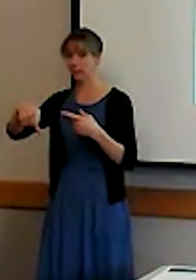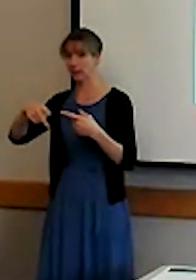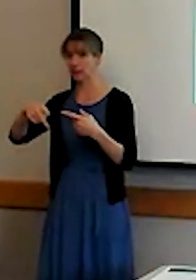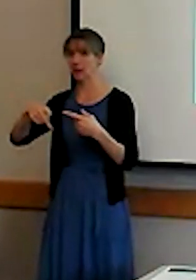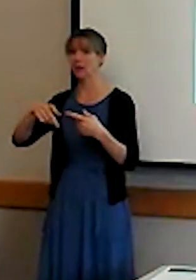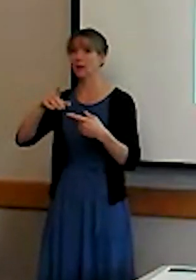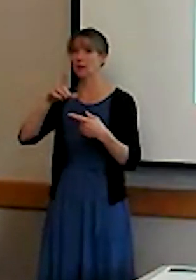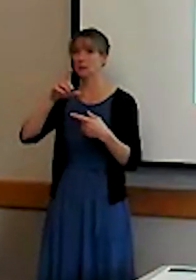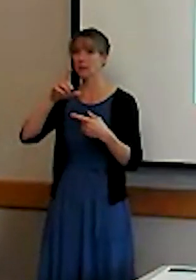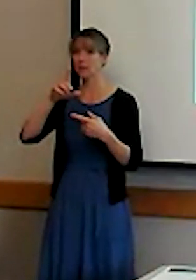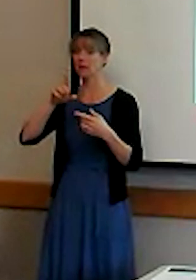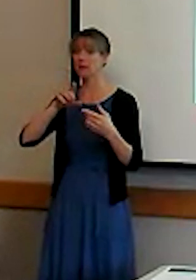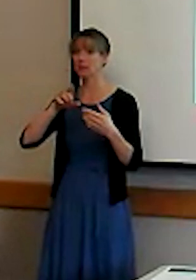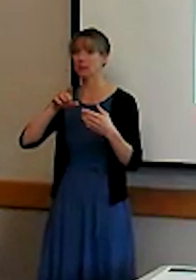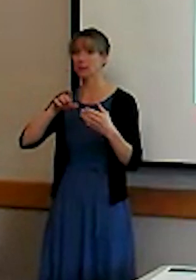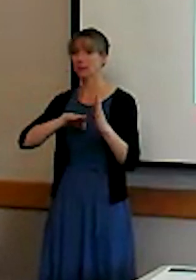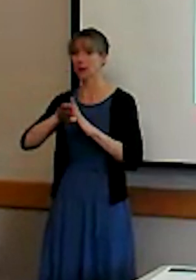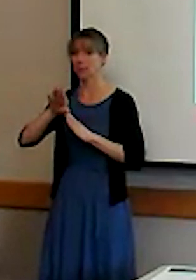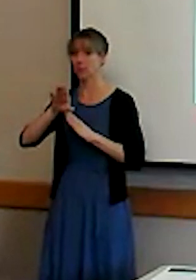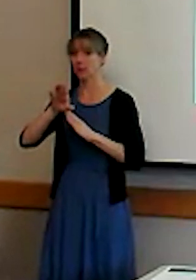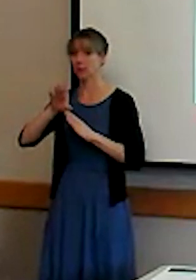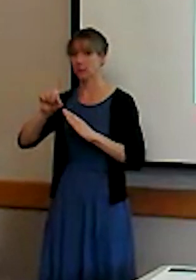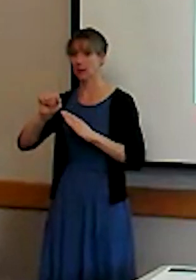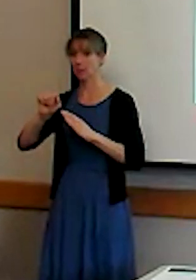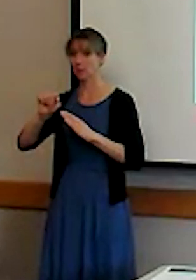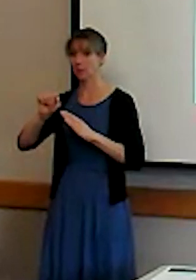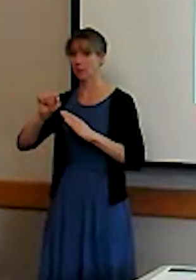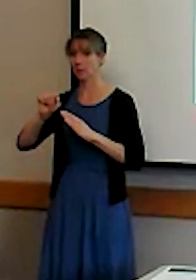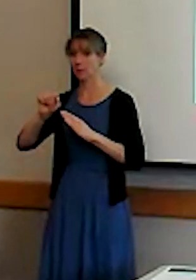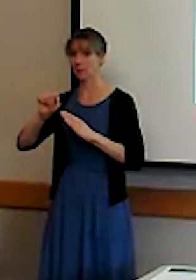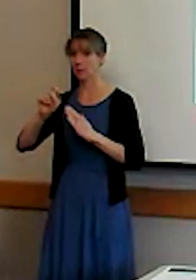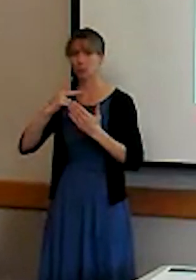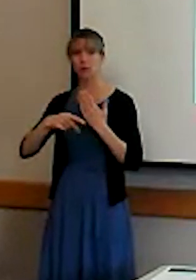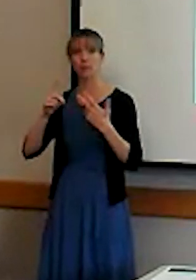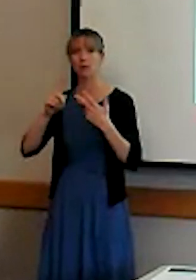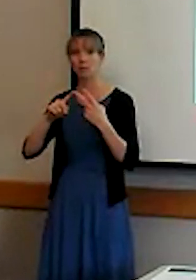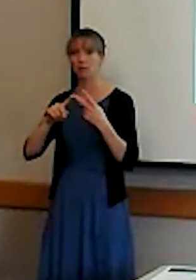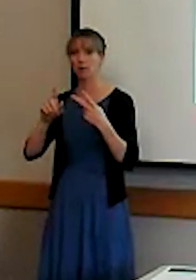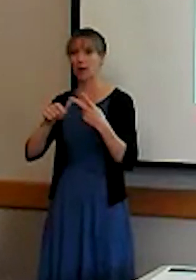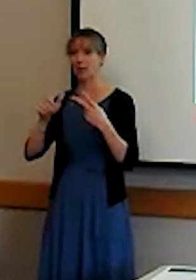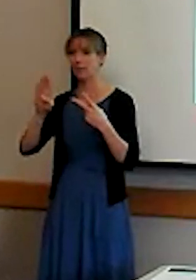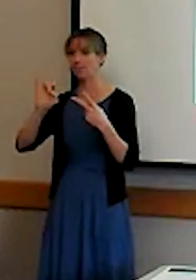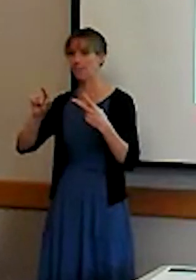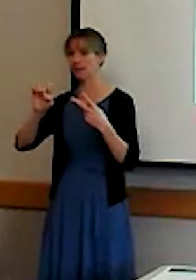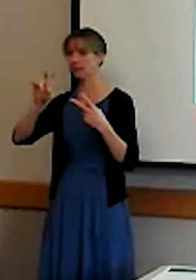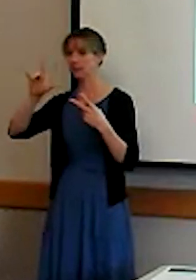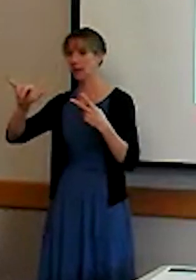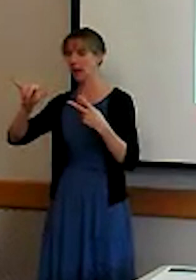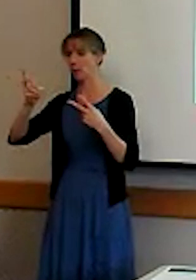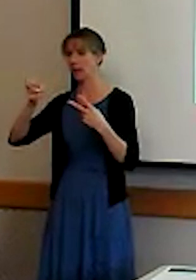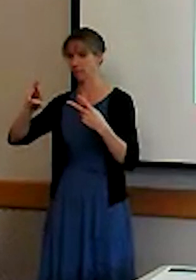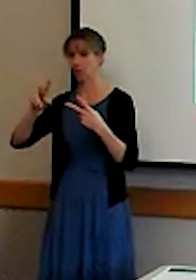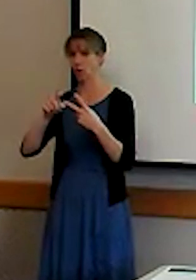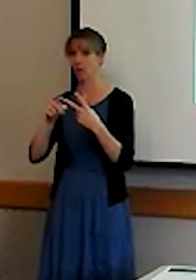program, Developmentally Disabled Program, right? Am I saying that acronym correctly? Okay. As well as the Big Sky waiver, which